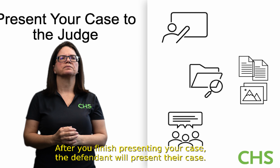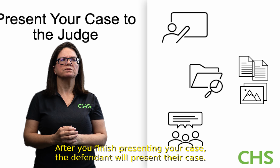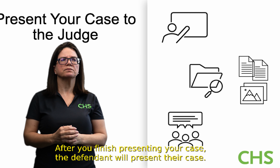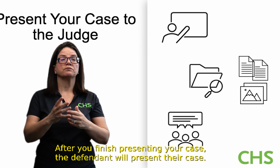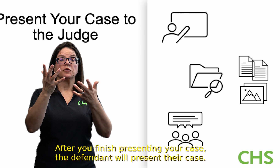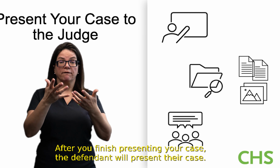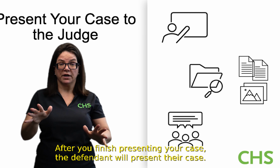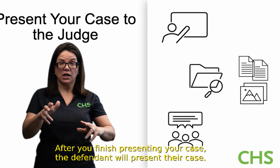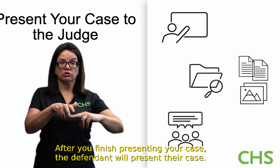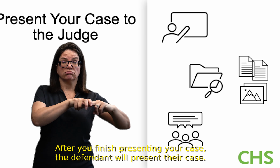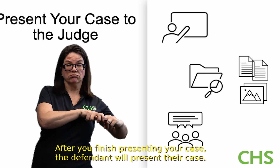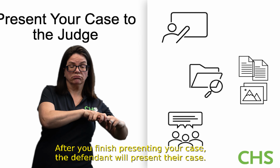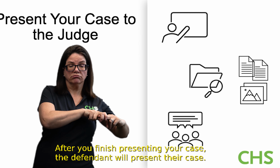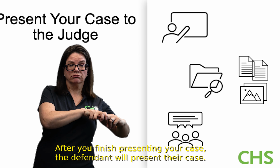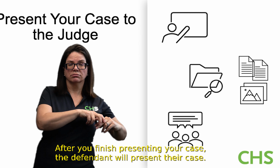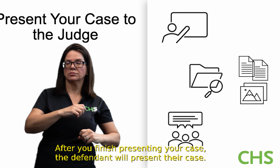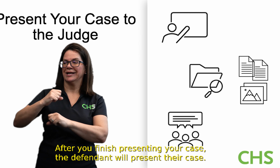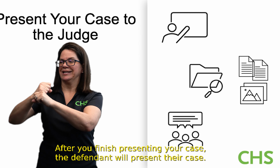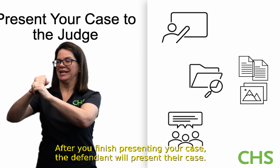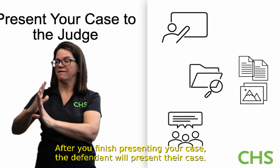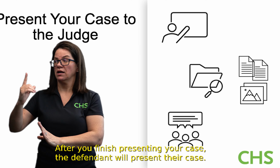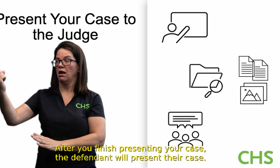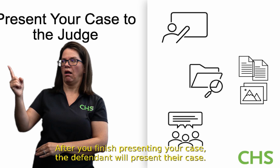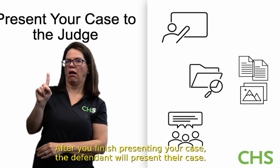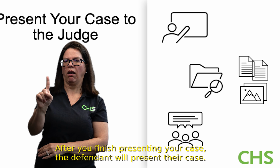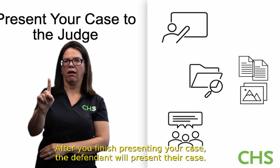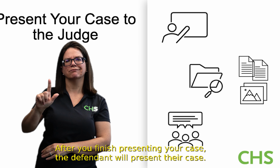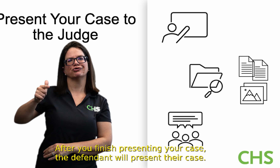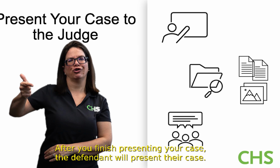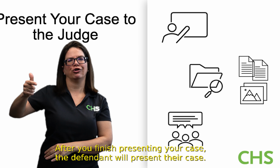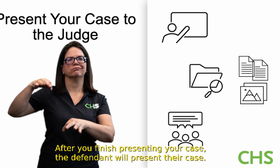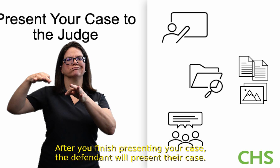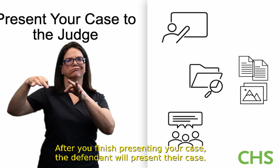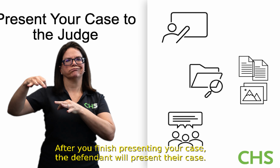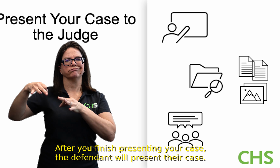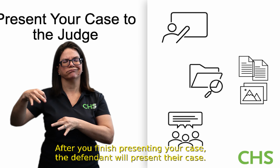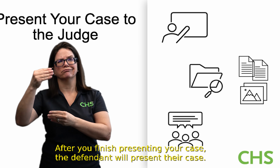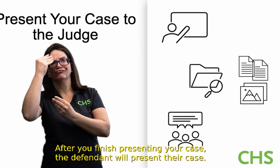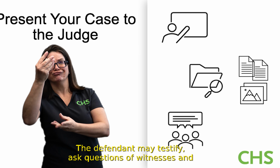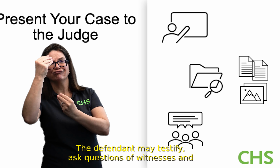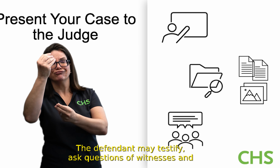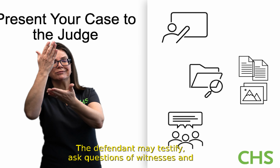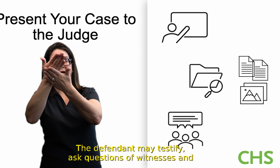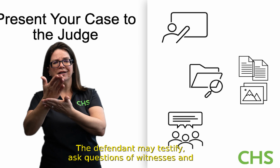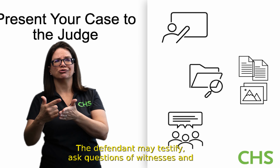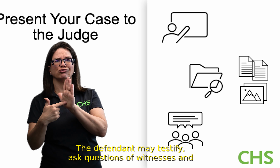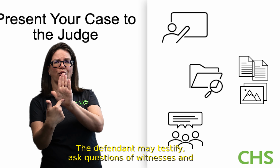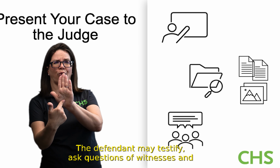After you finish presenting your case, the defendant will present their case. The defendant may